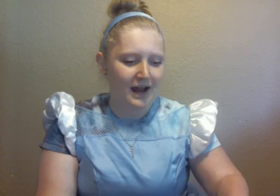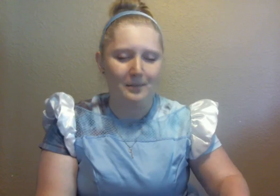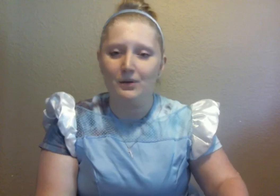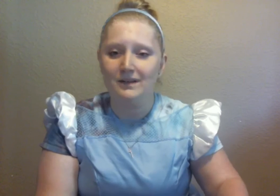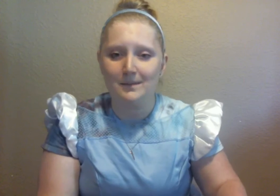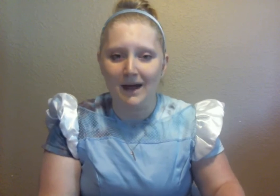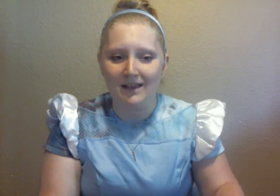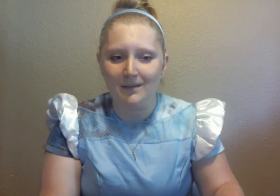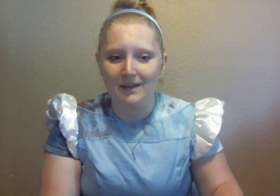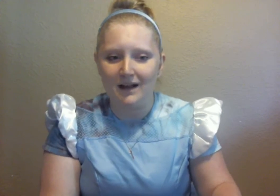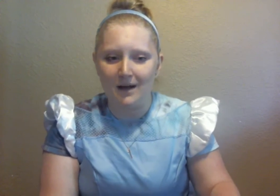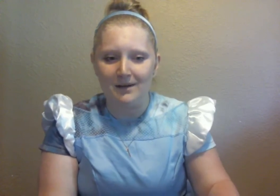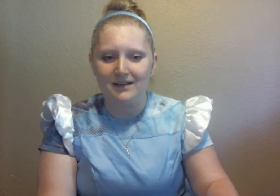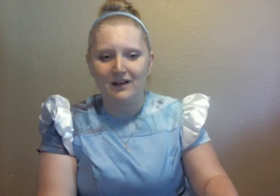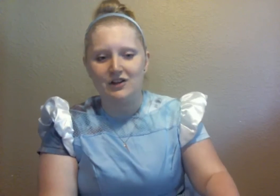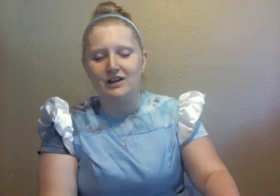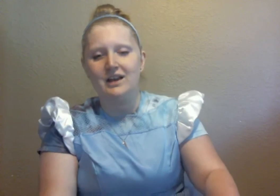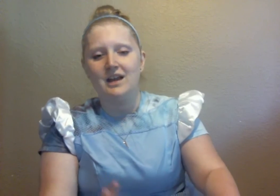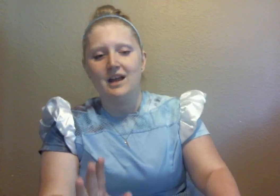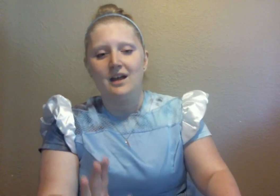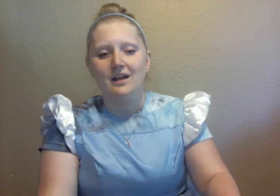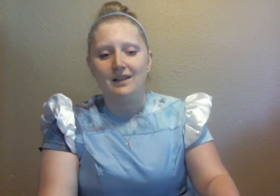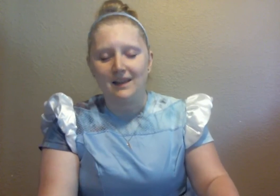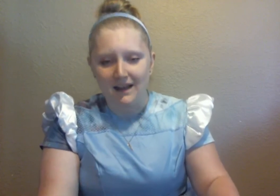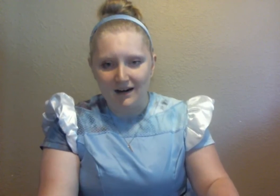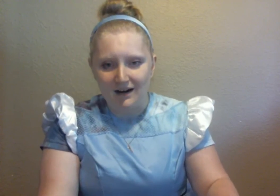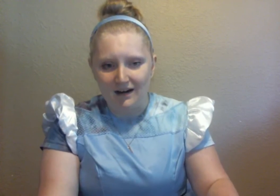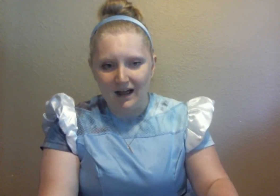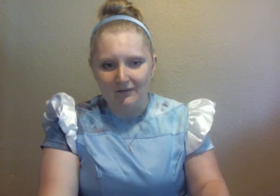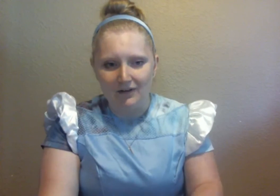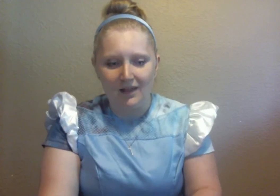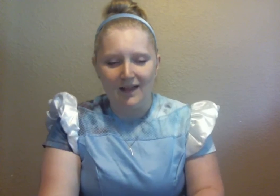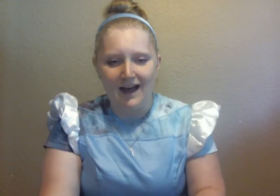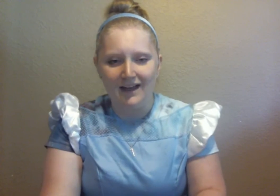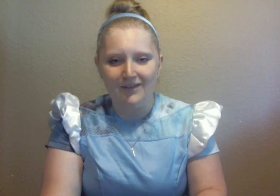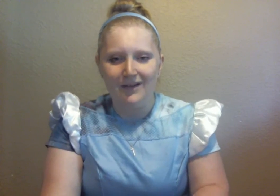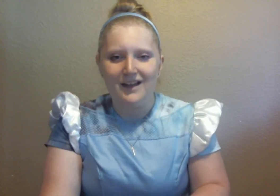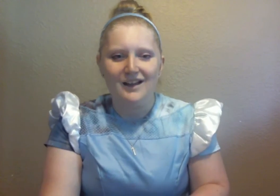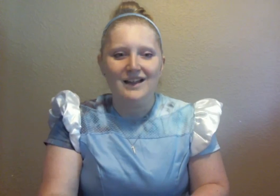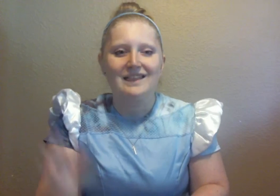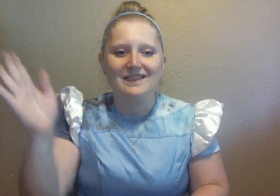post the Mad Lib in the comment section later after the live.